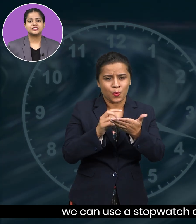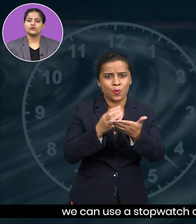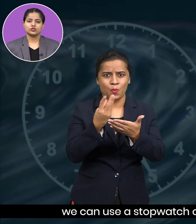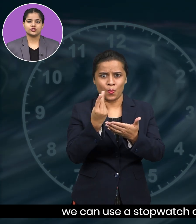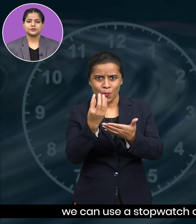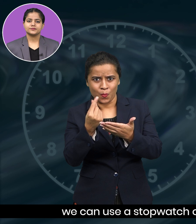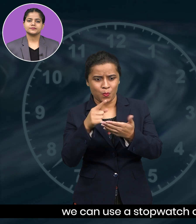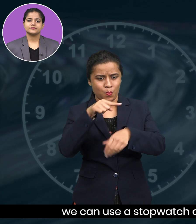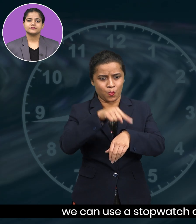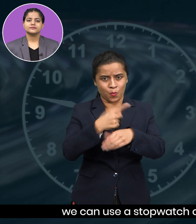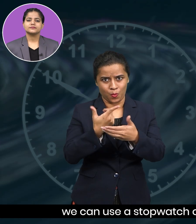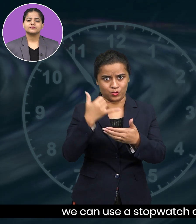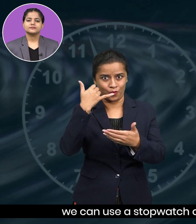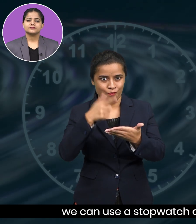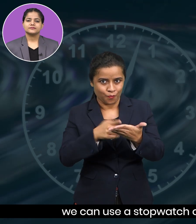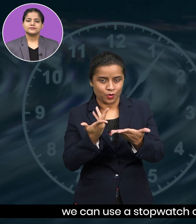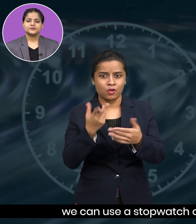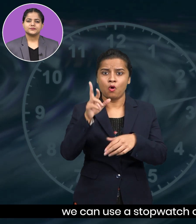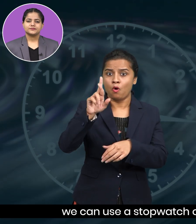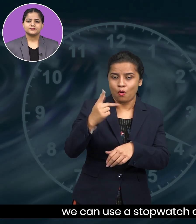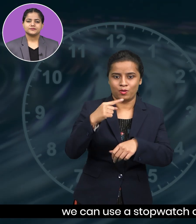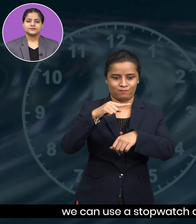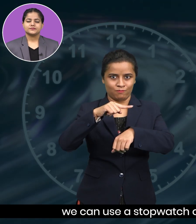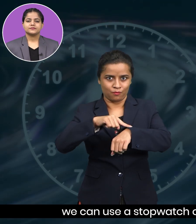a wristwatch.